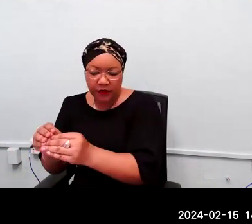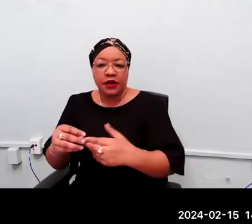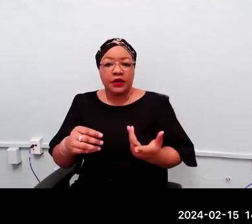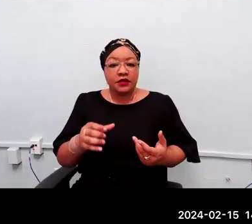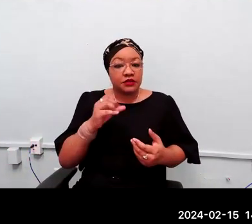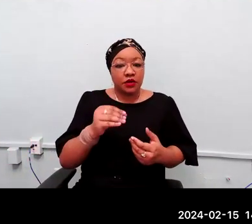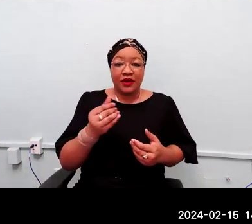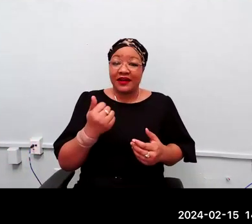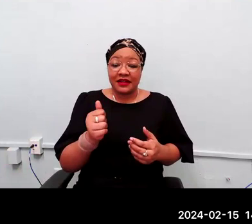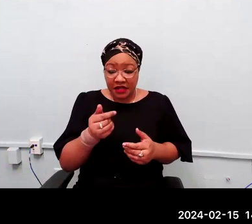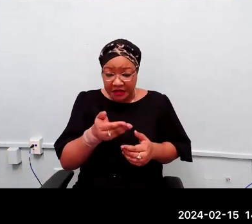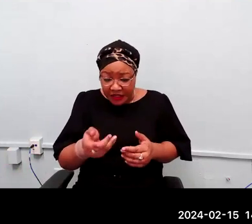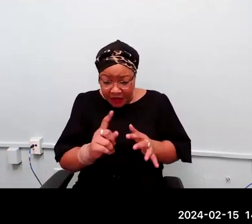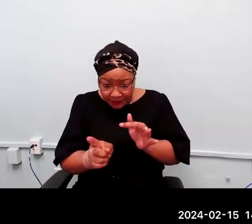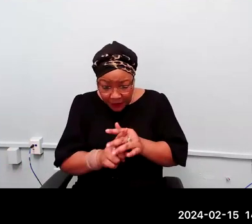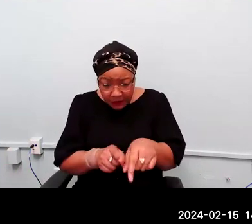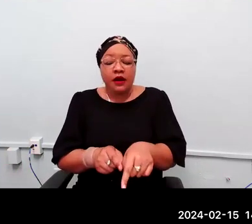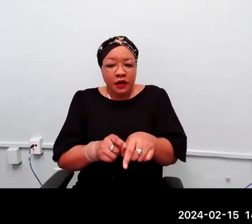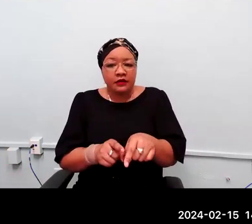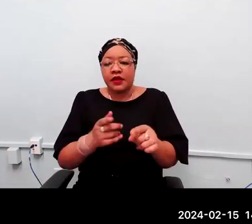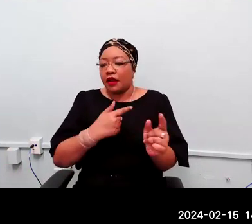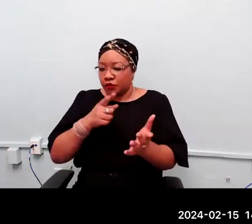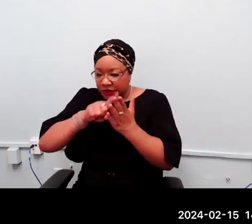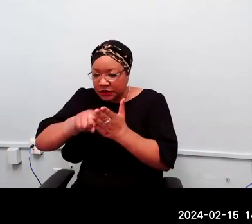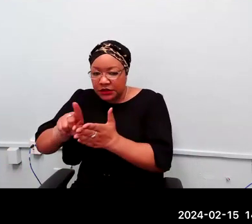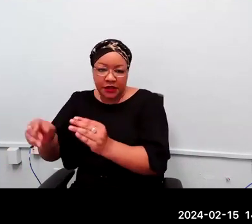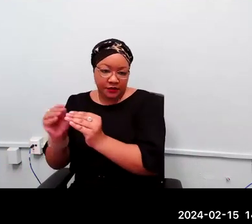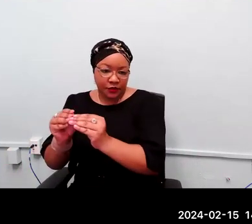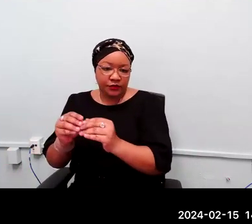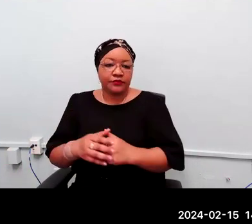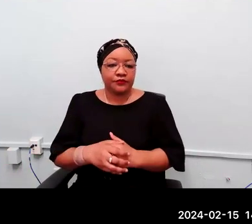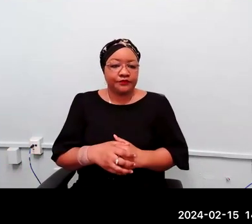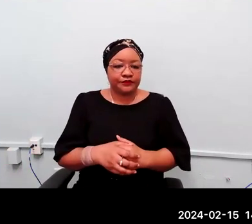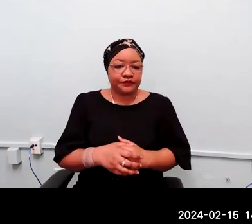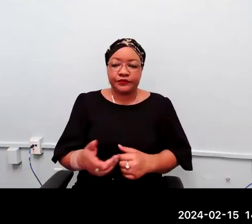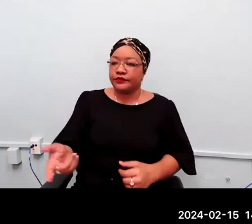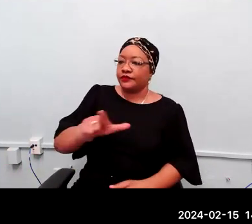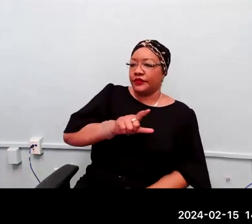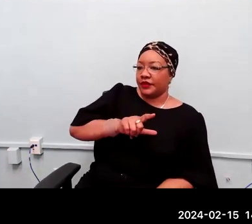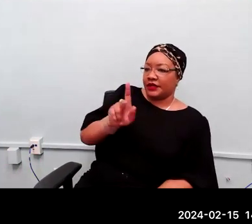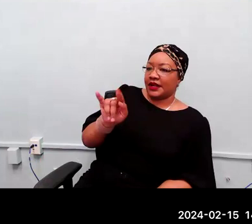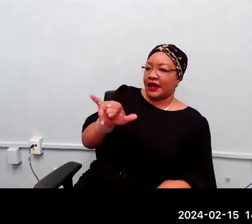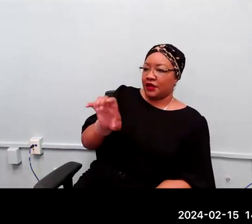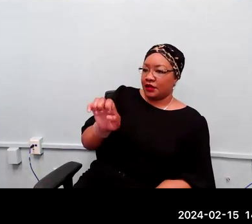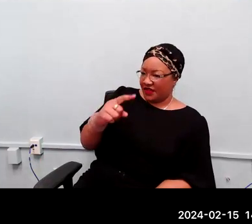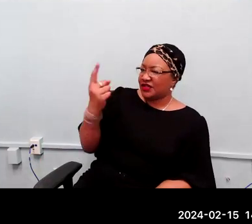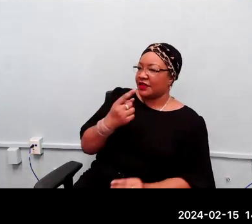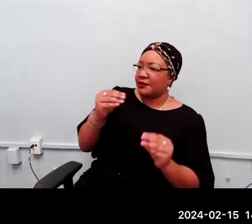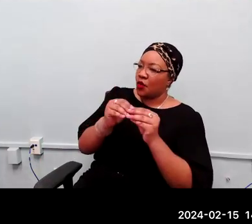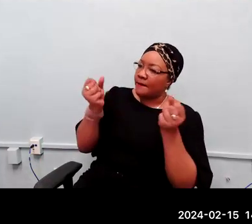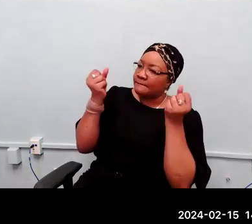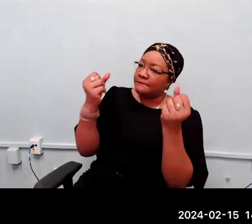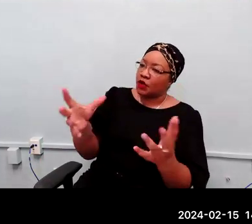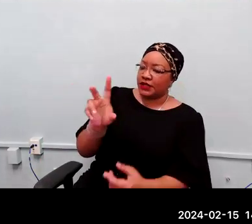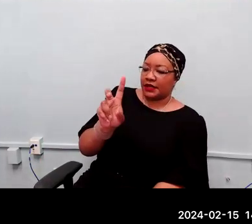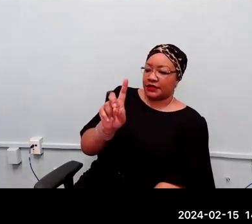So any bits, I just take it and then go There's off. something that's so much more multidimensional about that, as